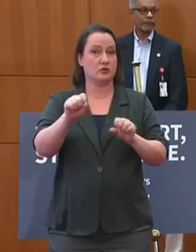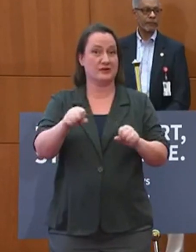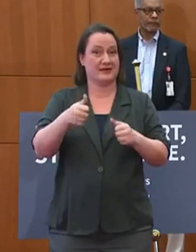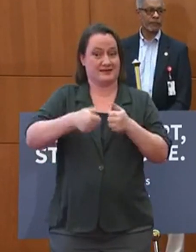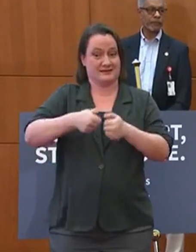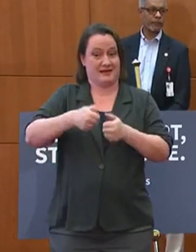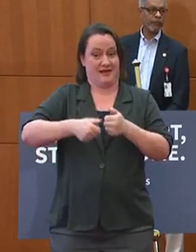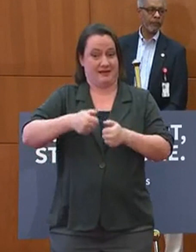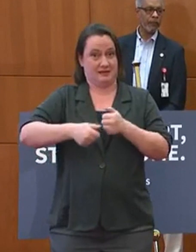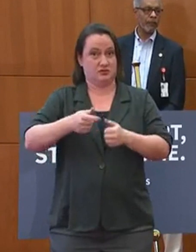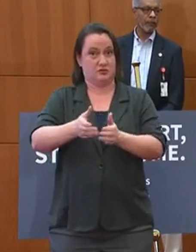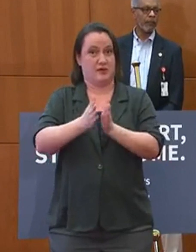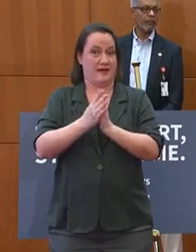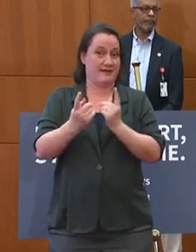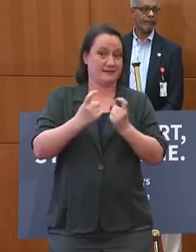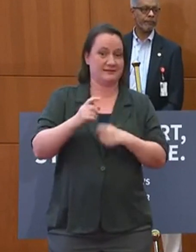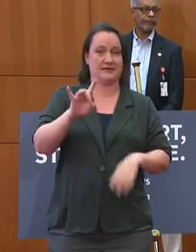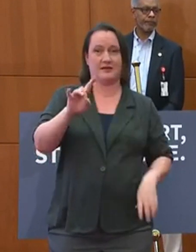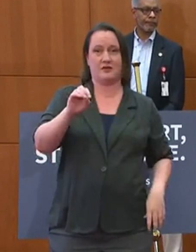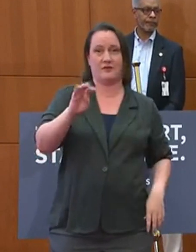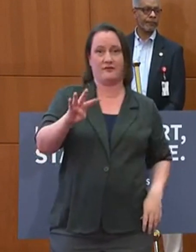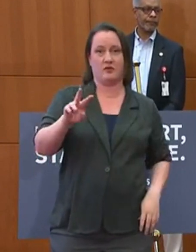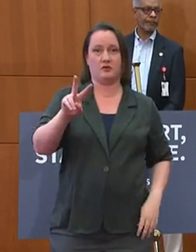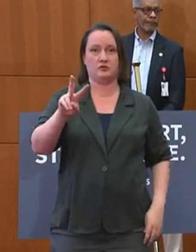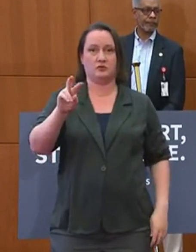text us for to ask questions is